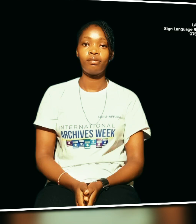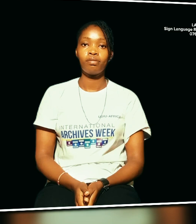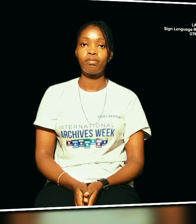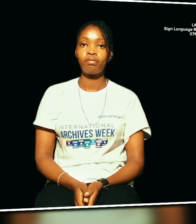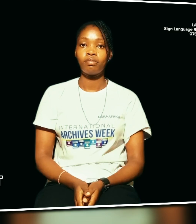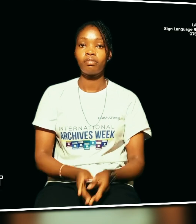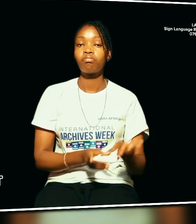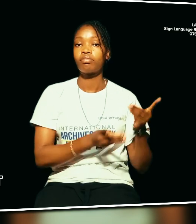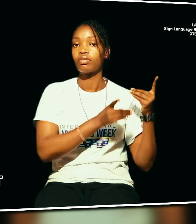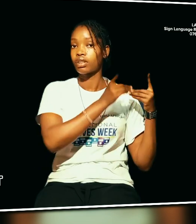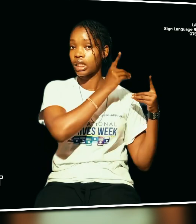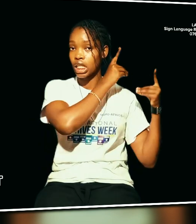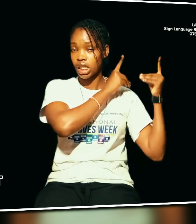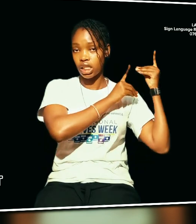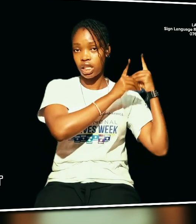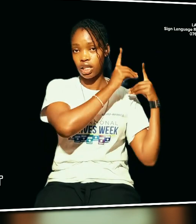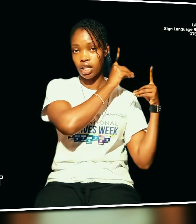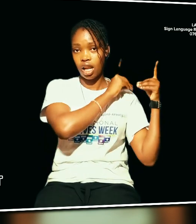descendants,